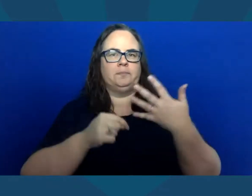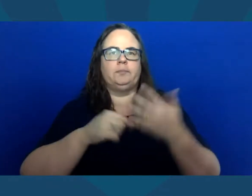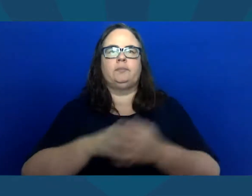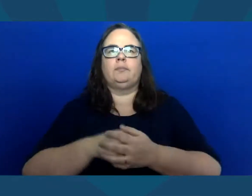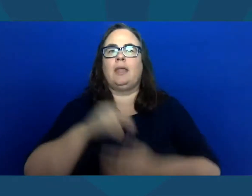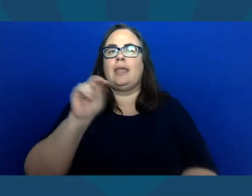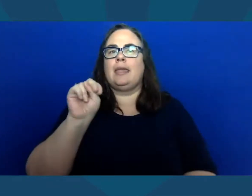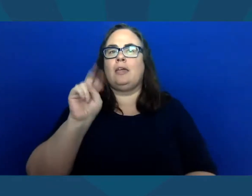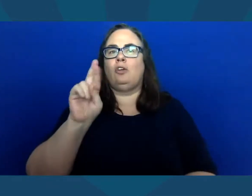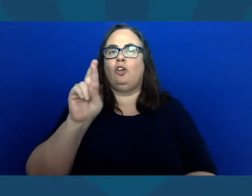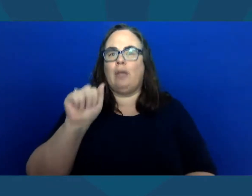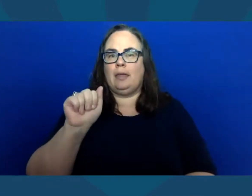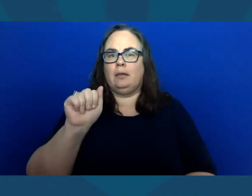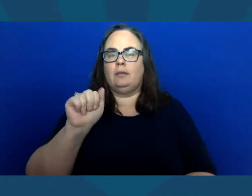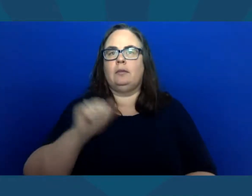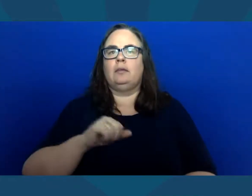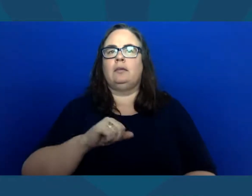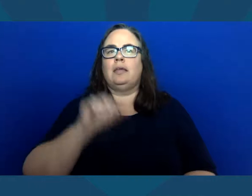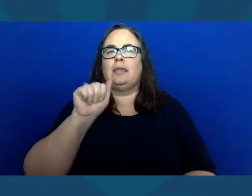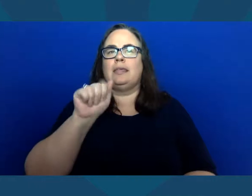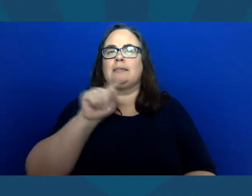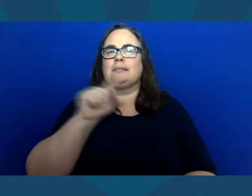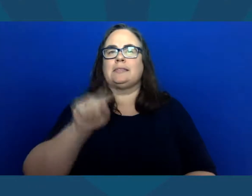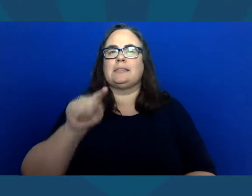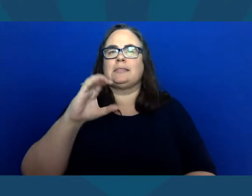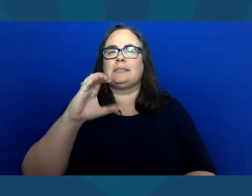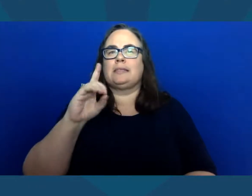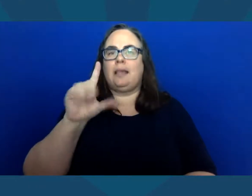I'm a member of the NRA,